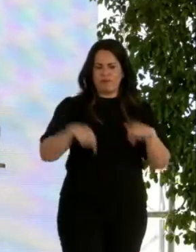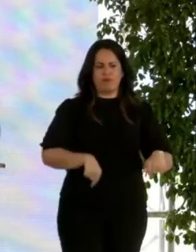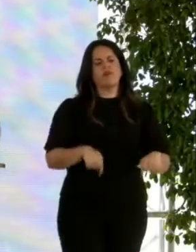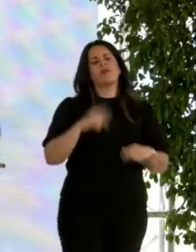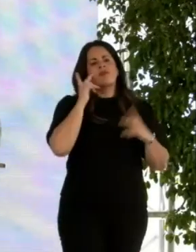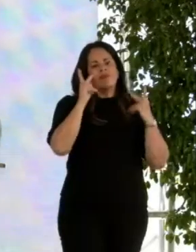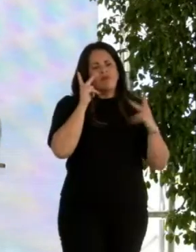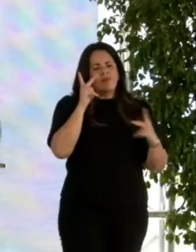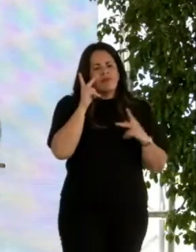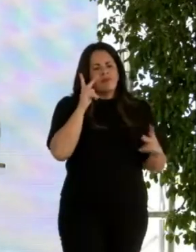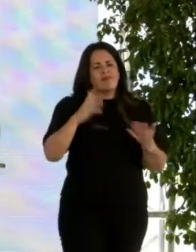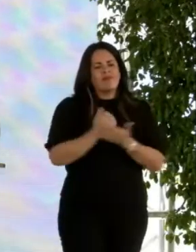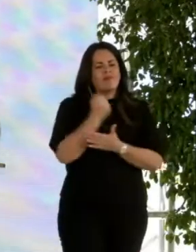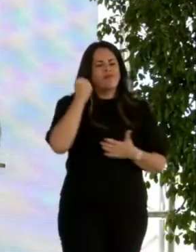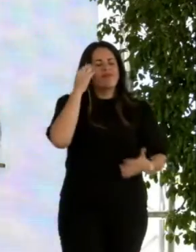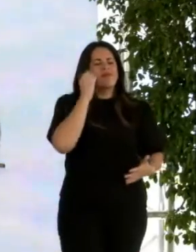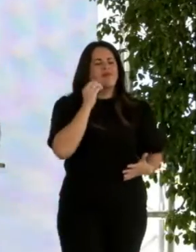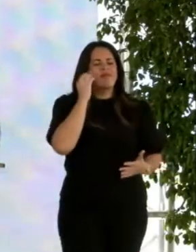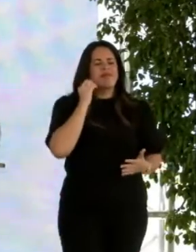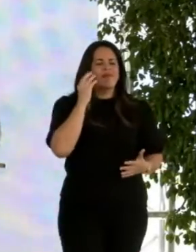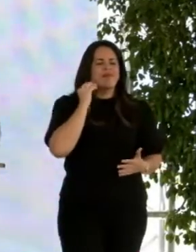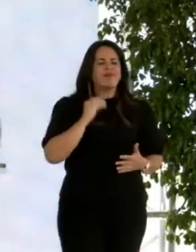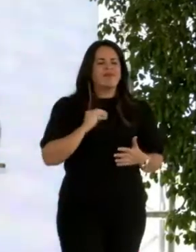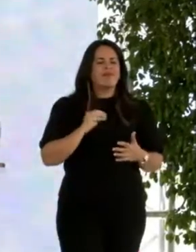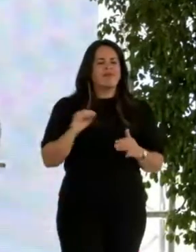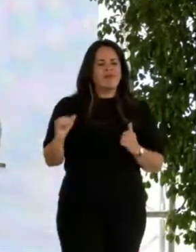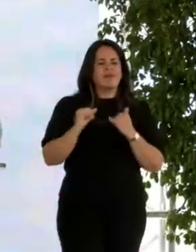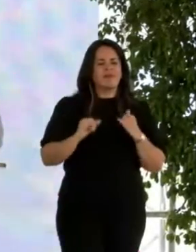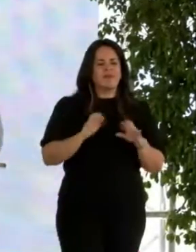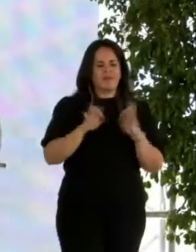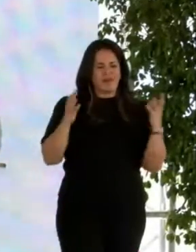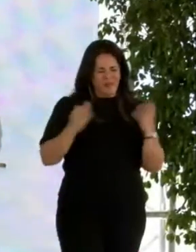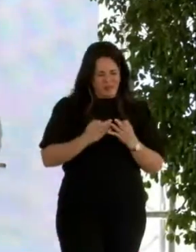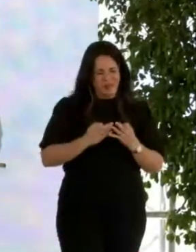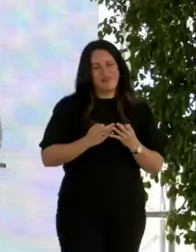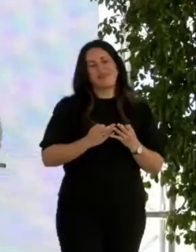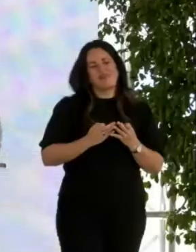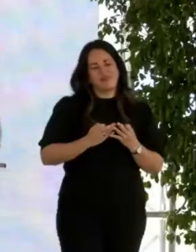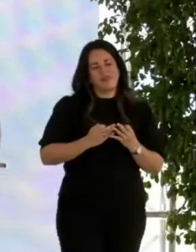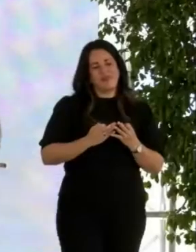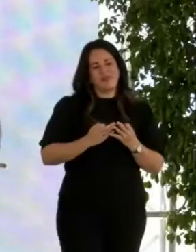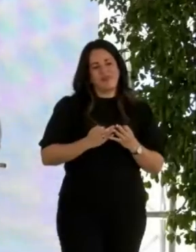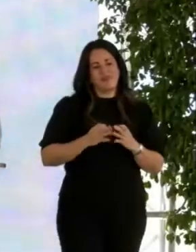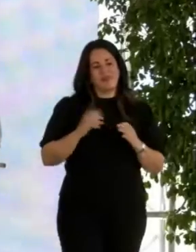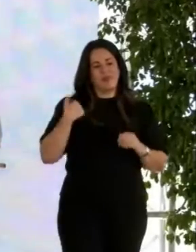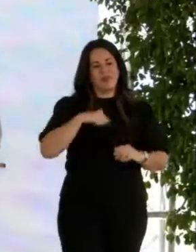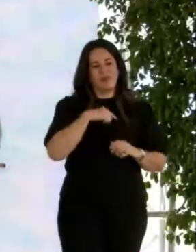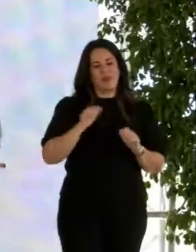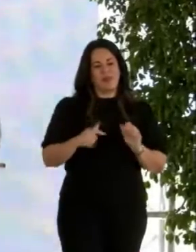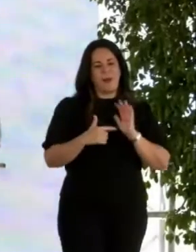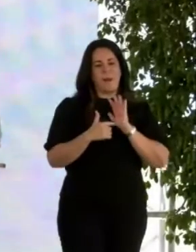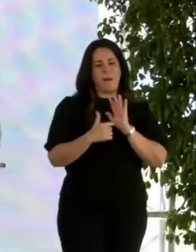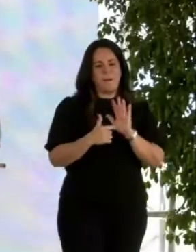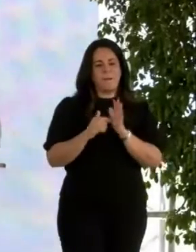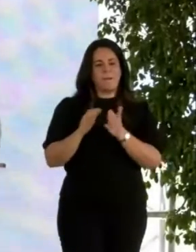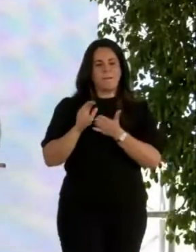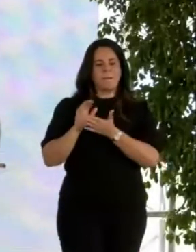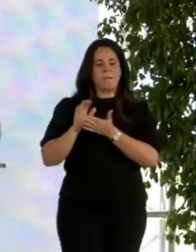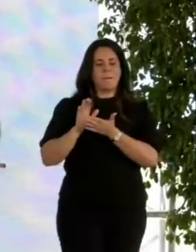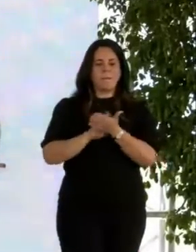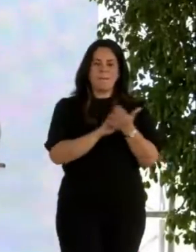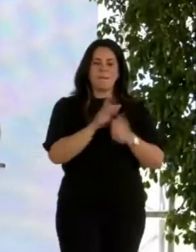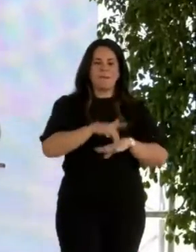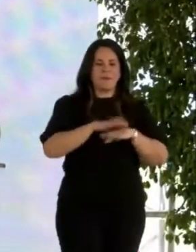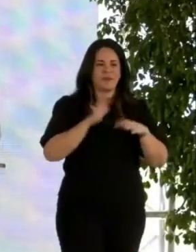that my family and I have got to see across this island. We want it to be a tribute to all that is great in Puerto Rico,